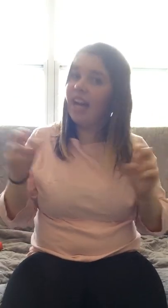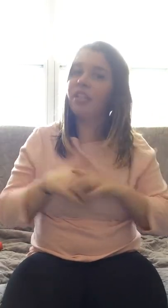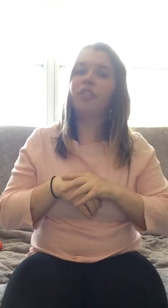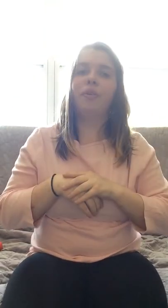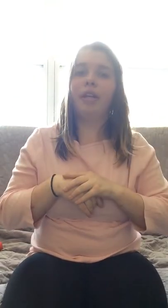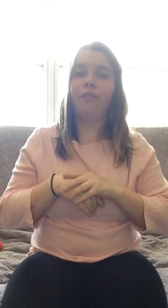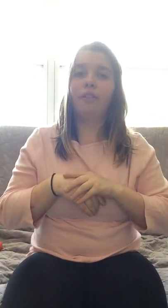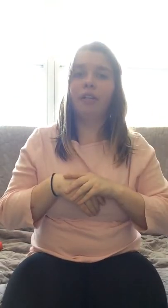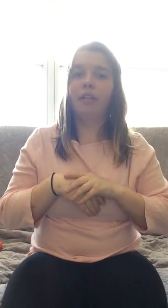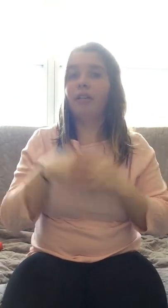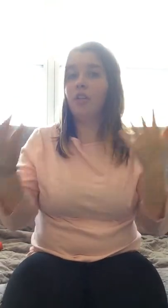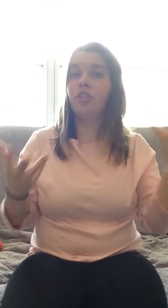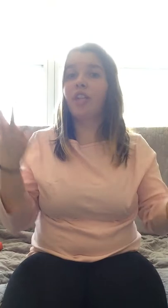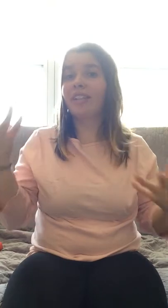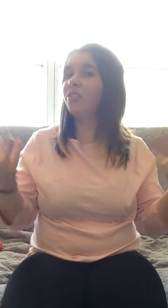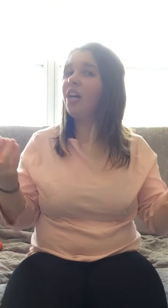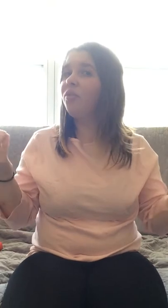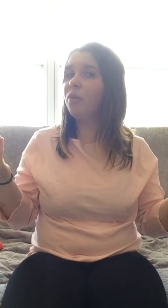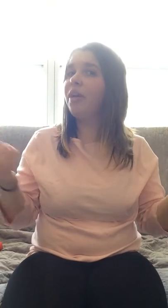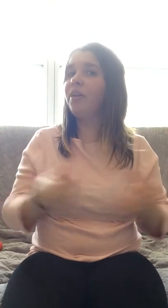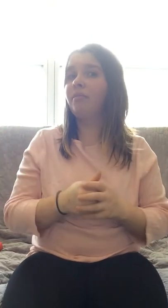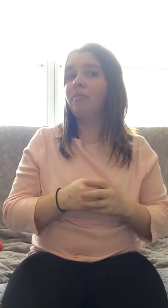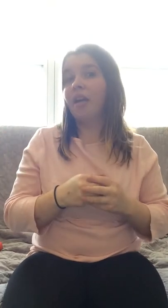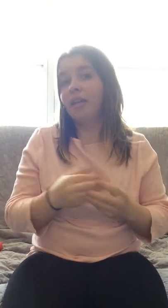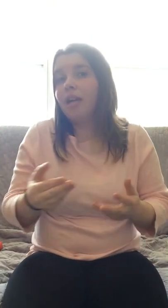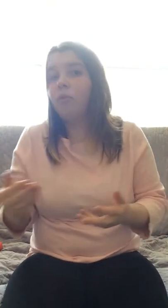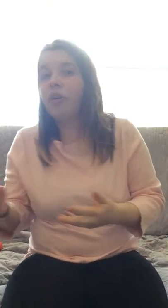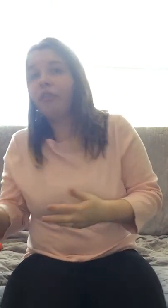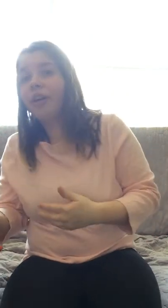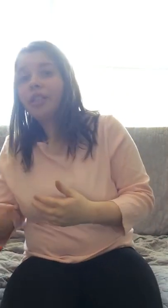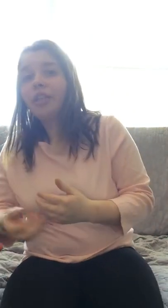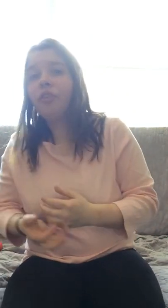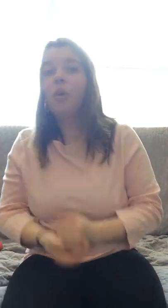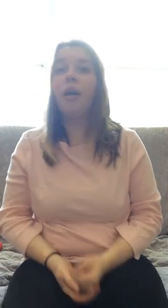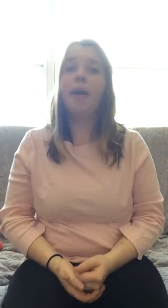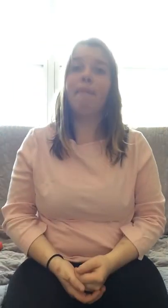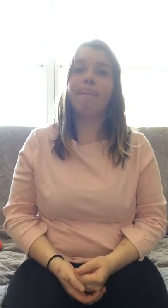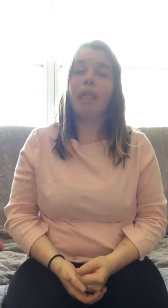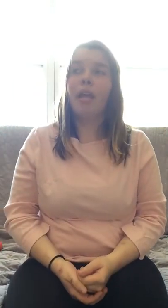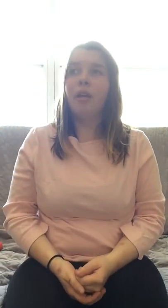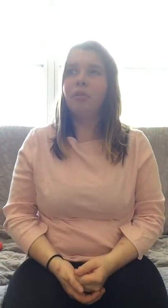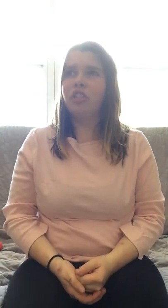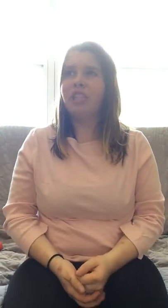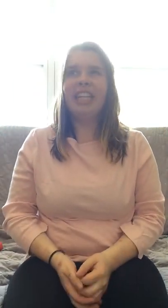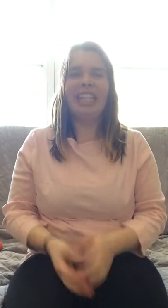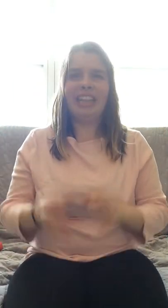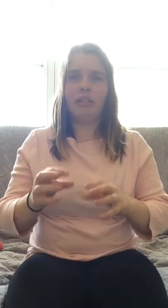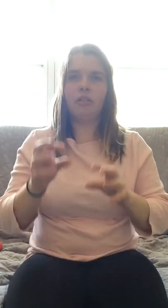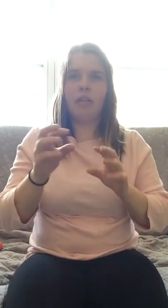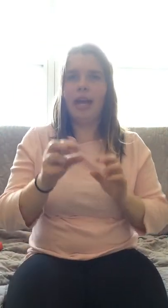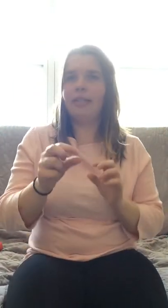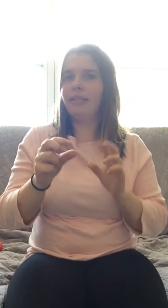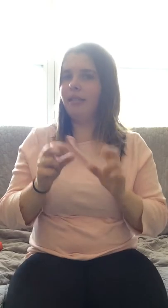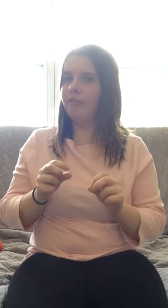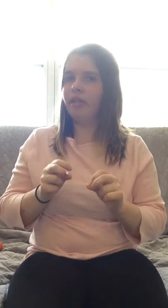a class or whatever. And that's kind of one way you can gain more friends if you want. But just like little